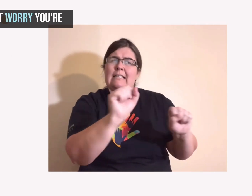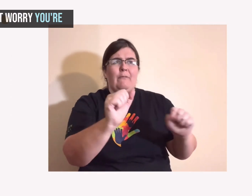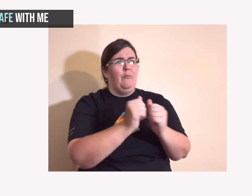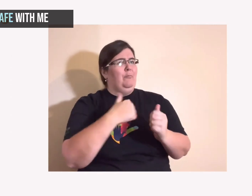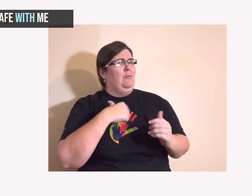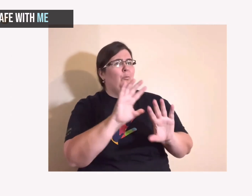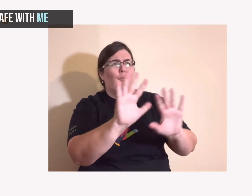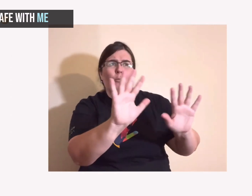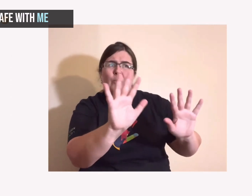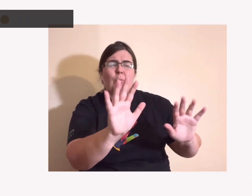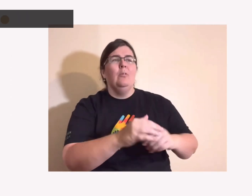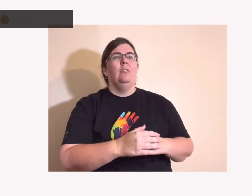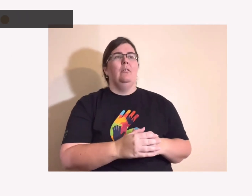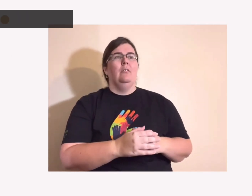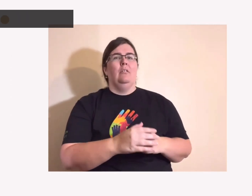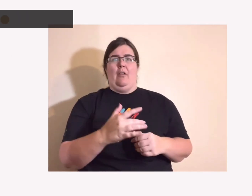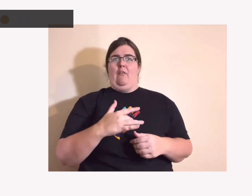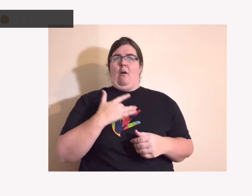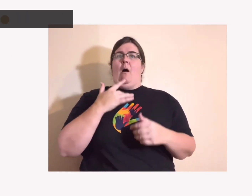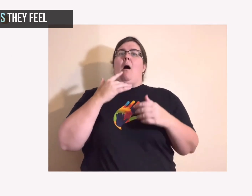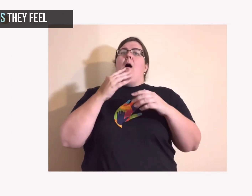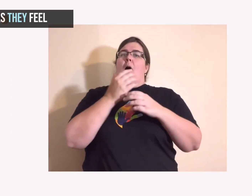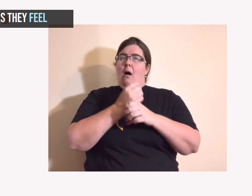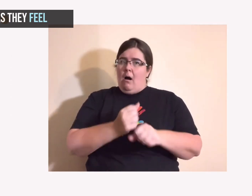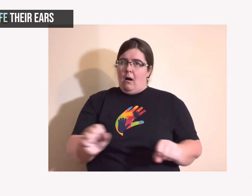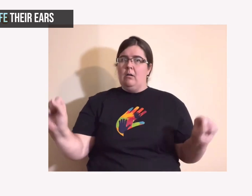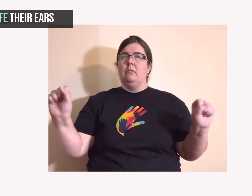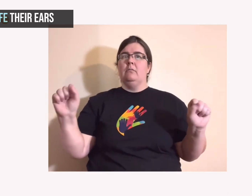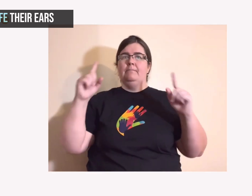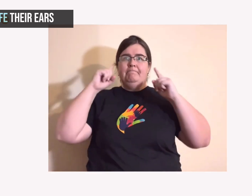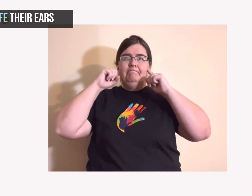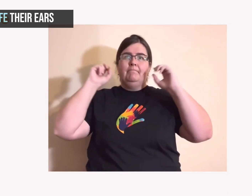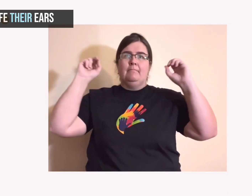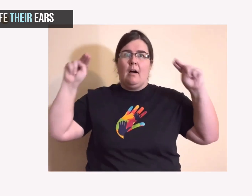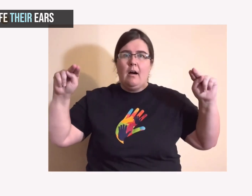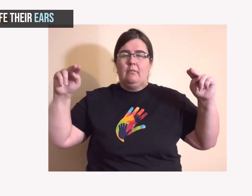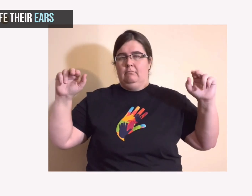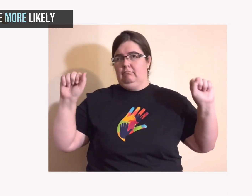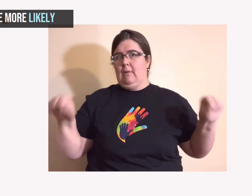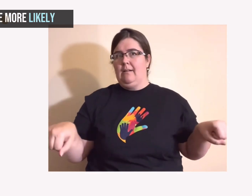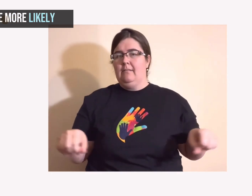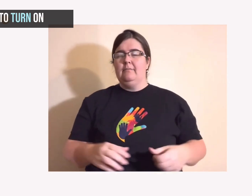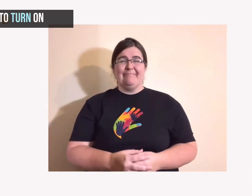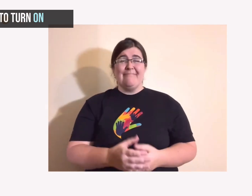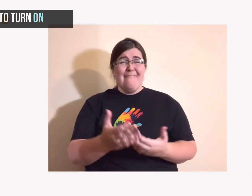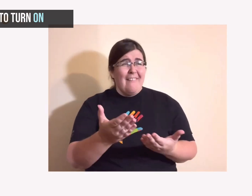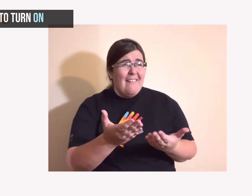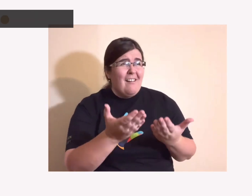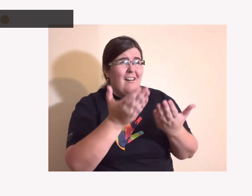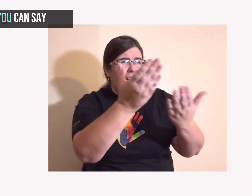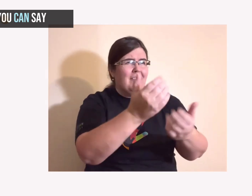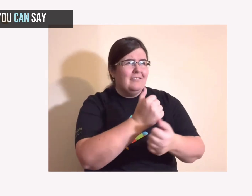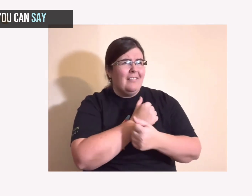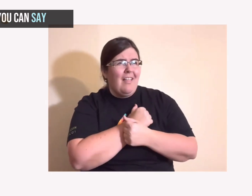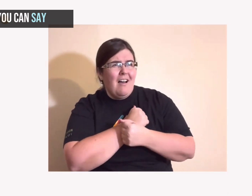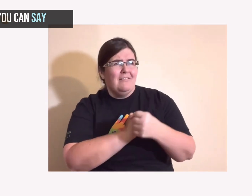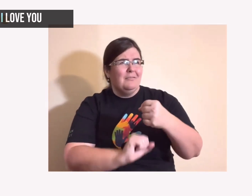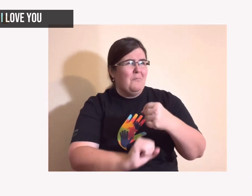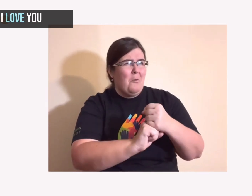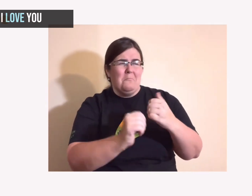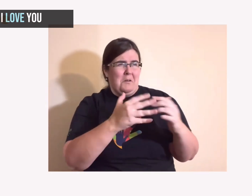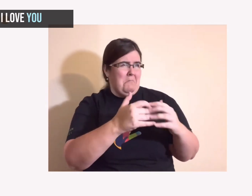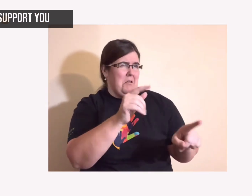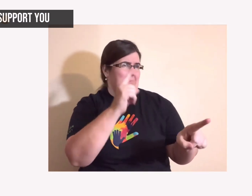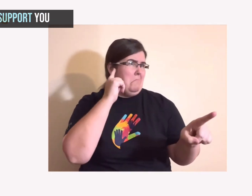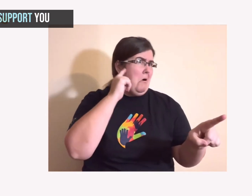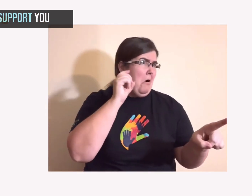worry, you're safe with me. As they feel safe, their ears are more likely to turn on. You can say, I